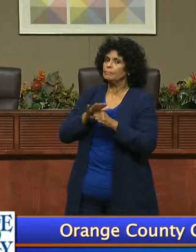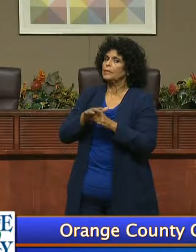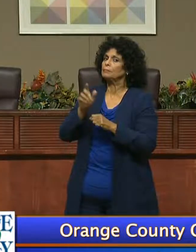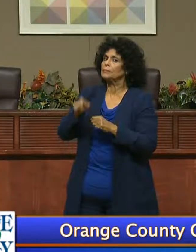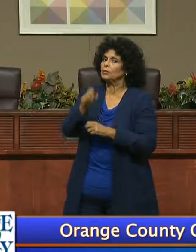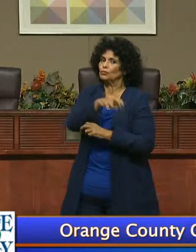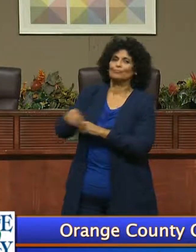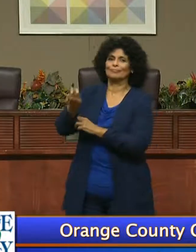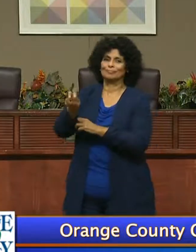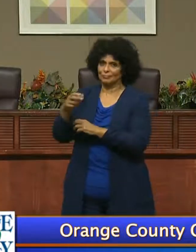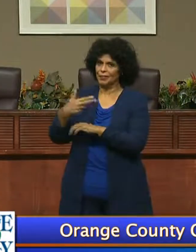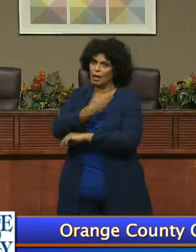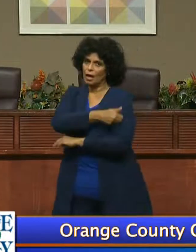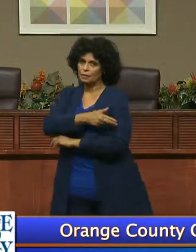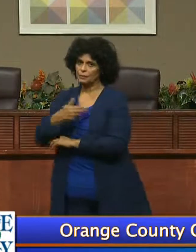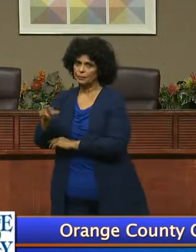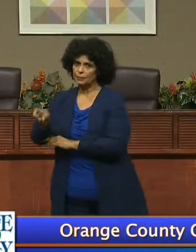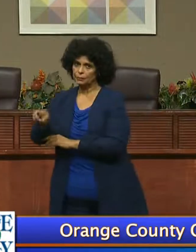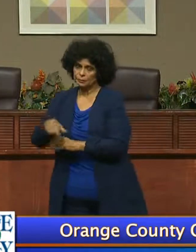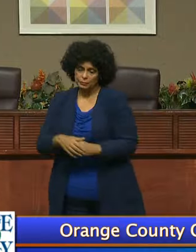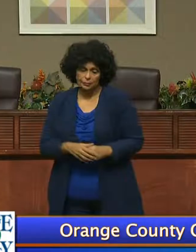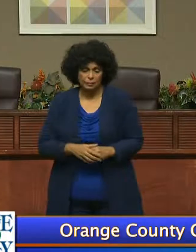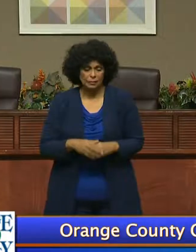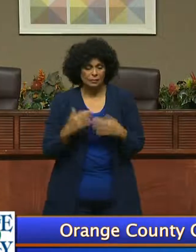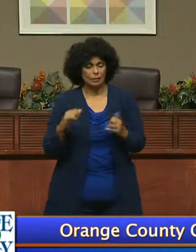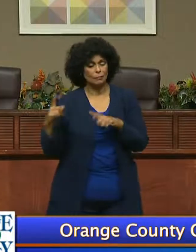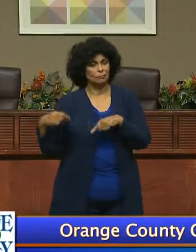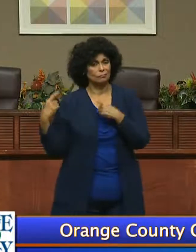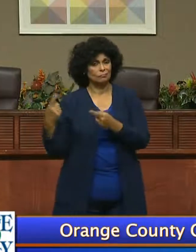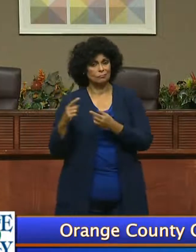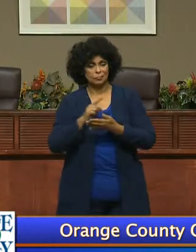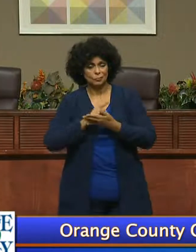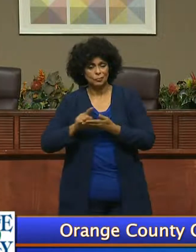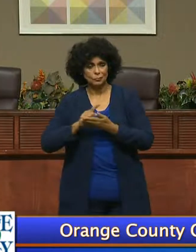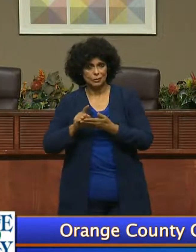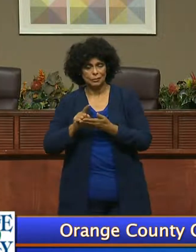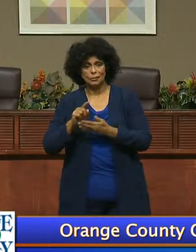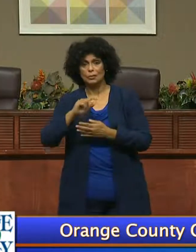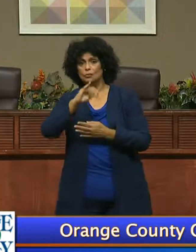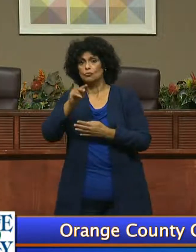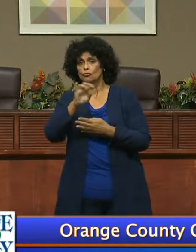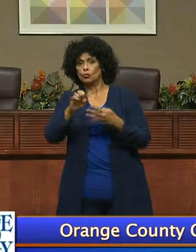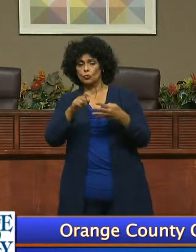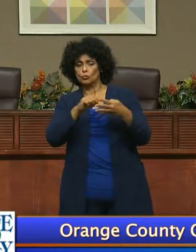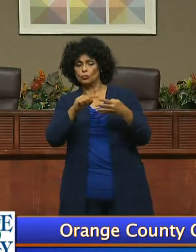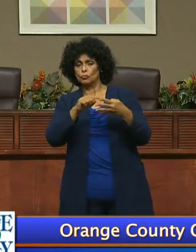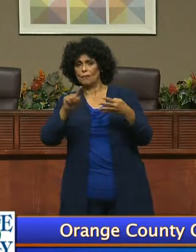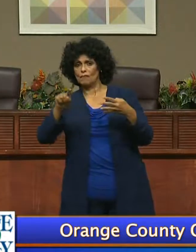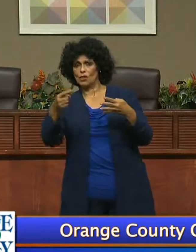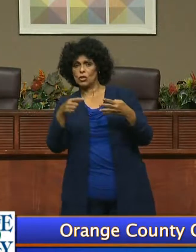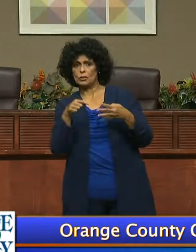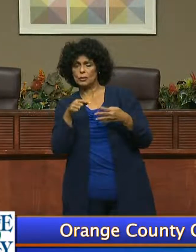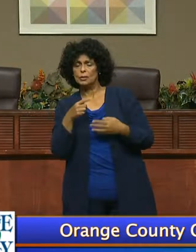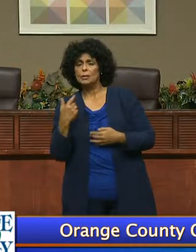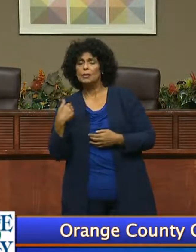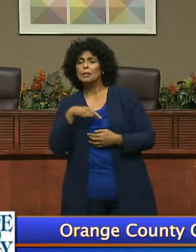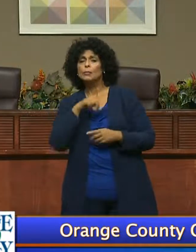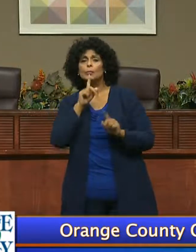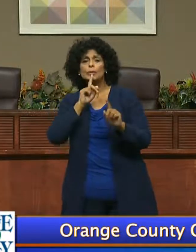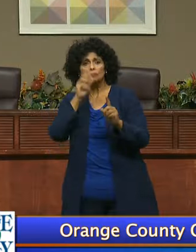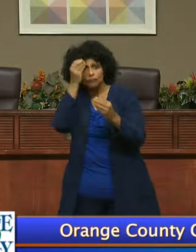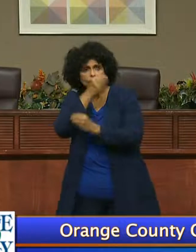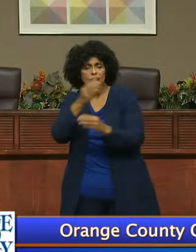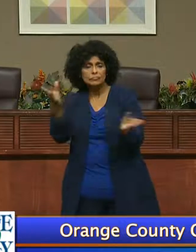To further talk about, within the last few weeks, on June the 1st, here in Orange County, we reported that we